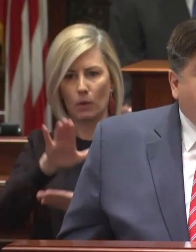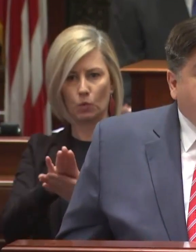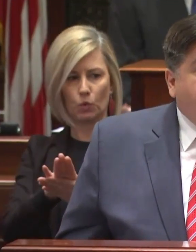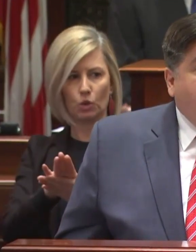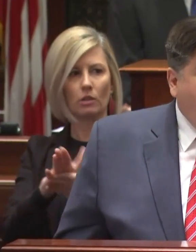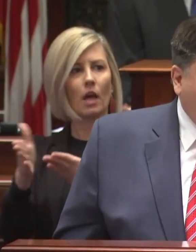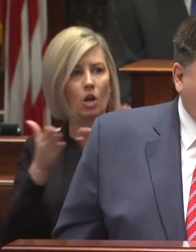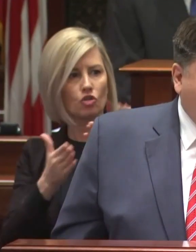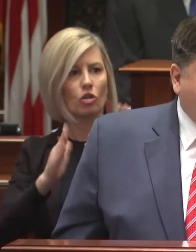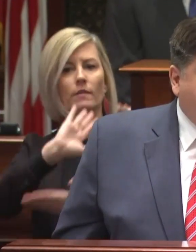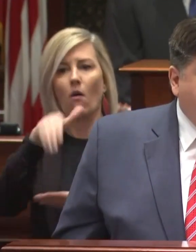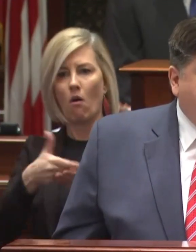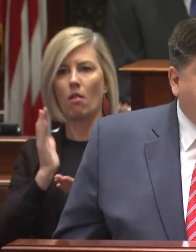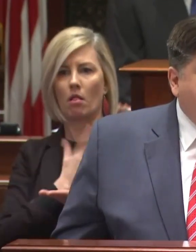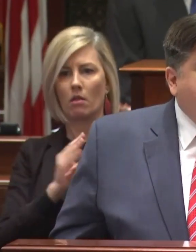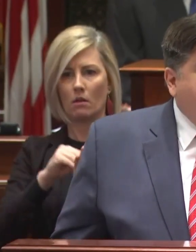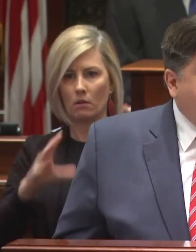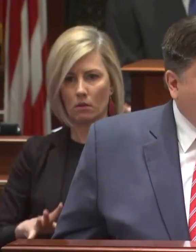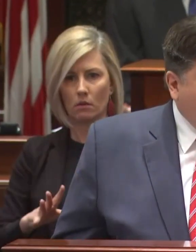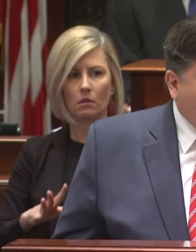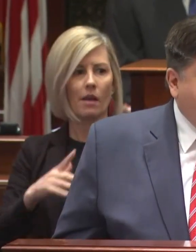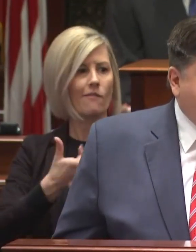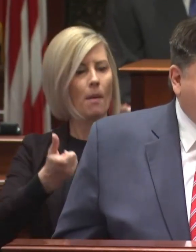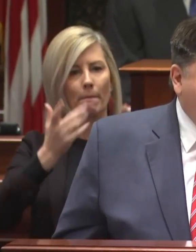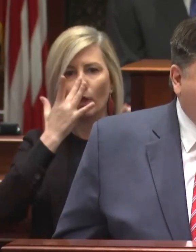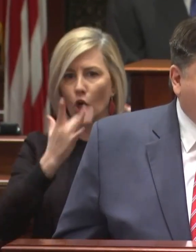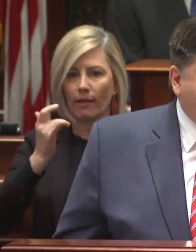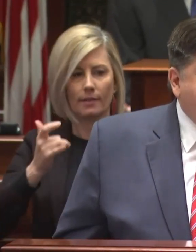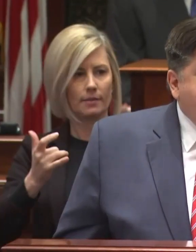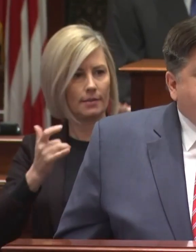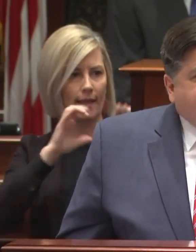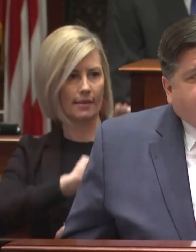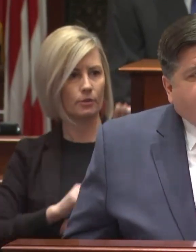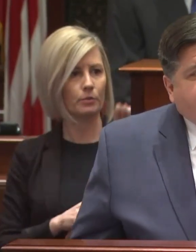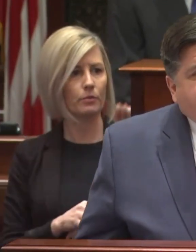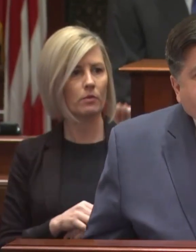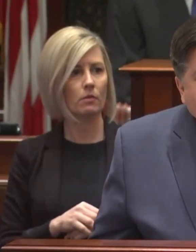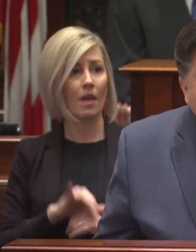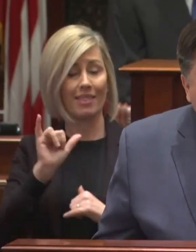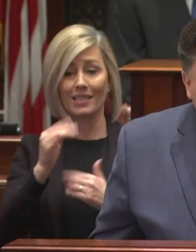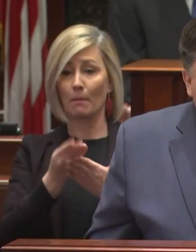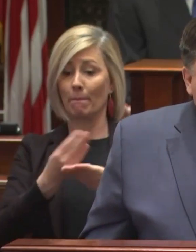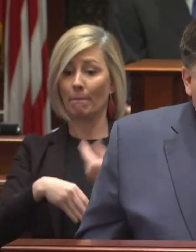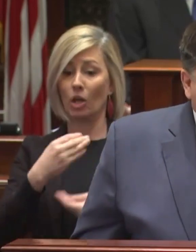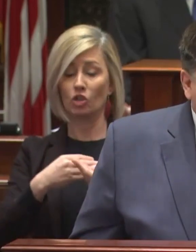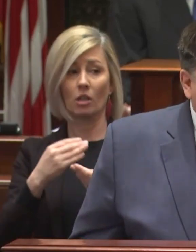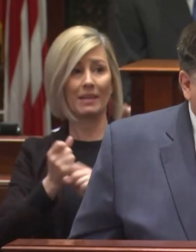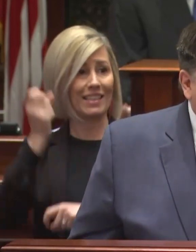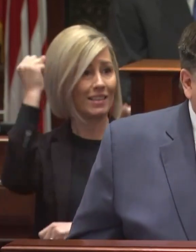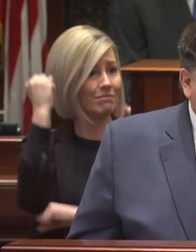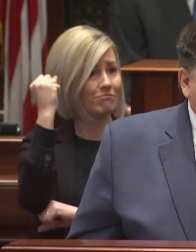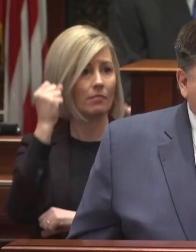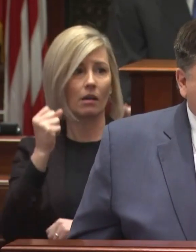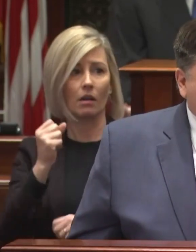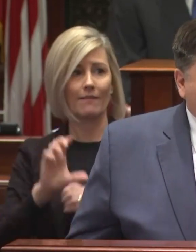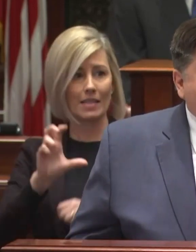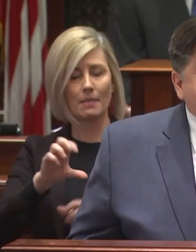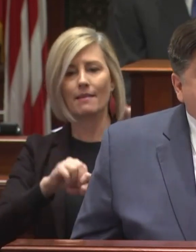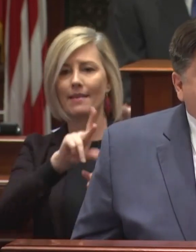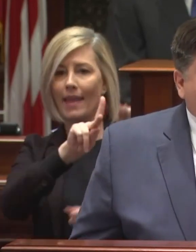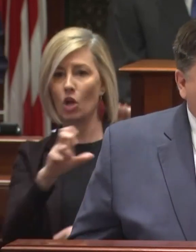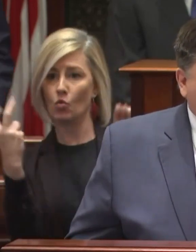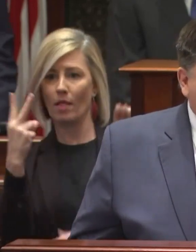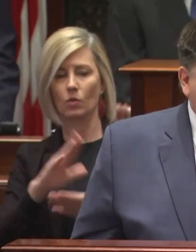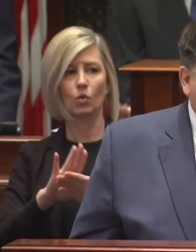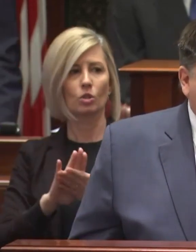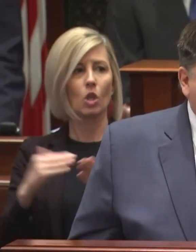that serve all our students from their earliest days. This budget makes a historic investment in K-12 schools with a